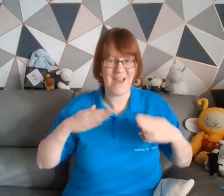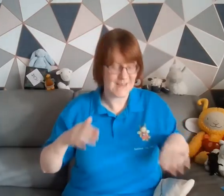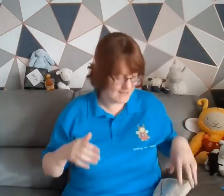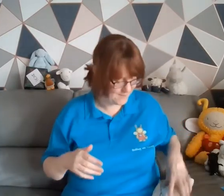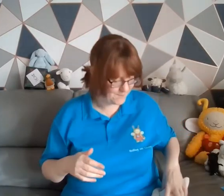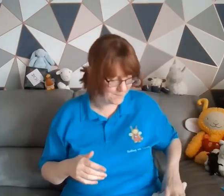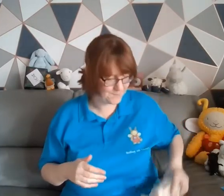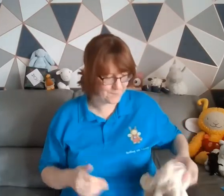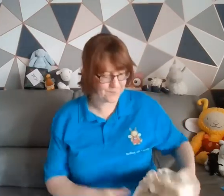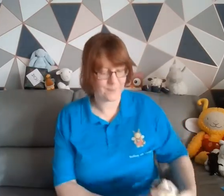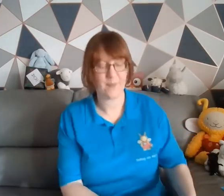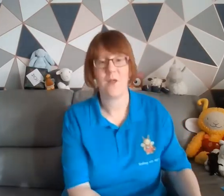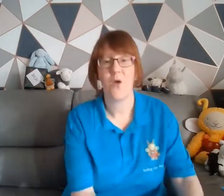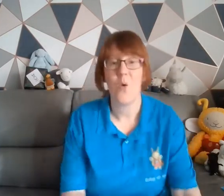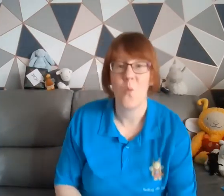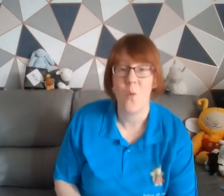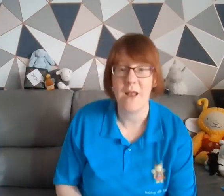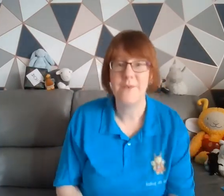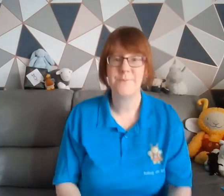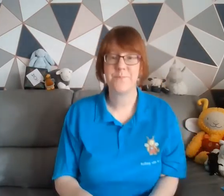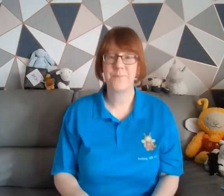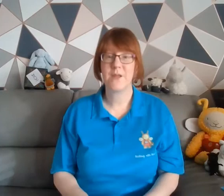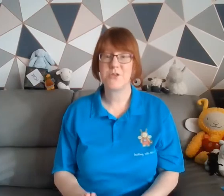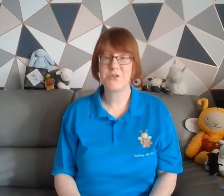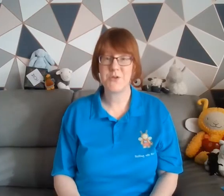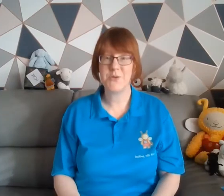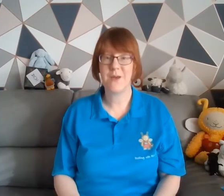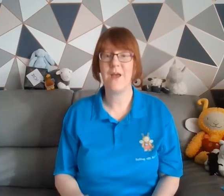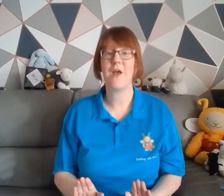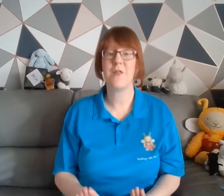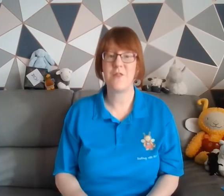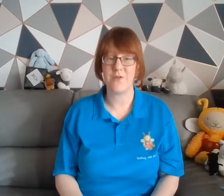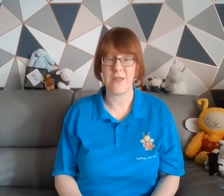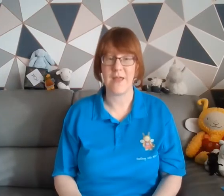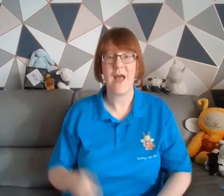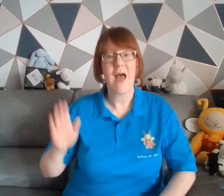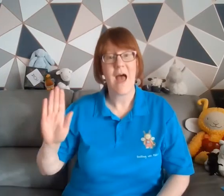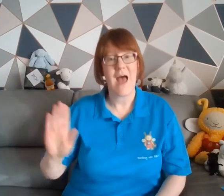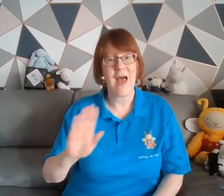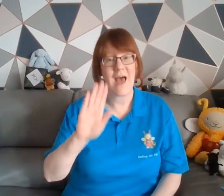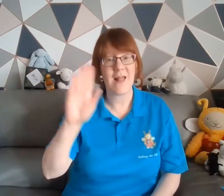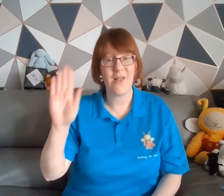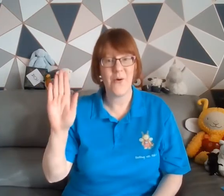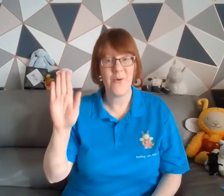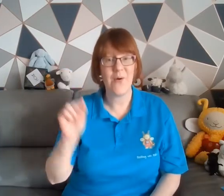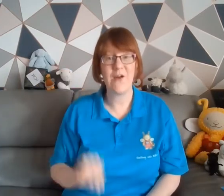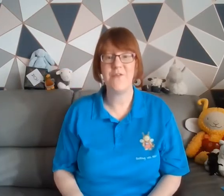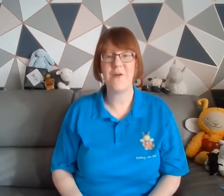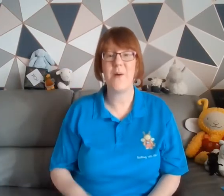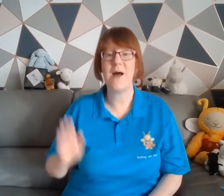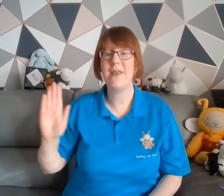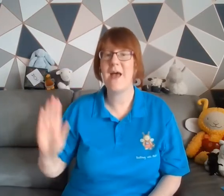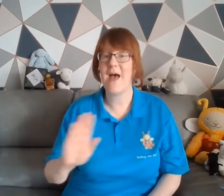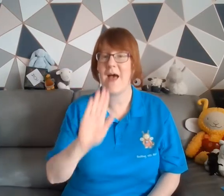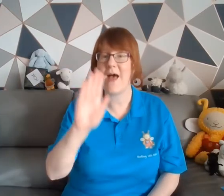ready? One, two, three. Hello everyone,